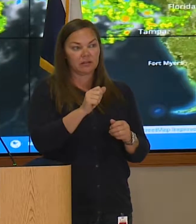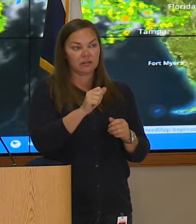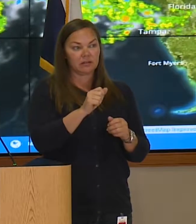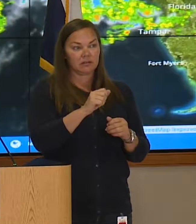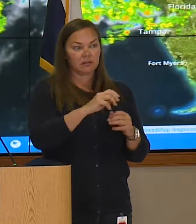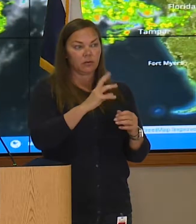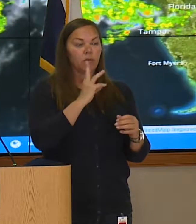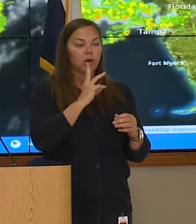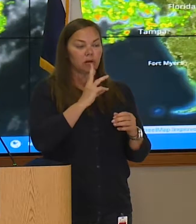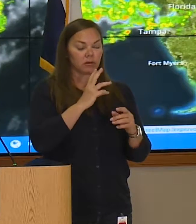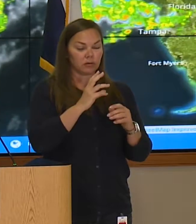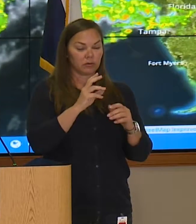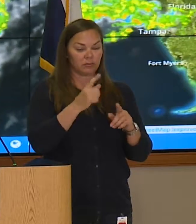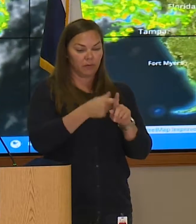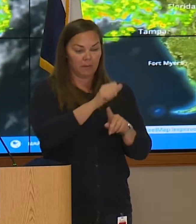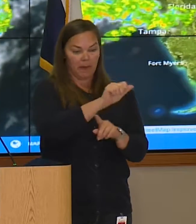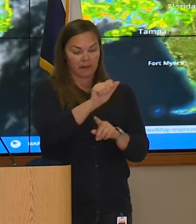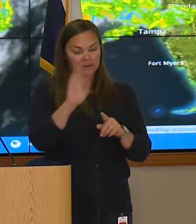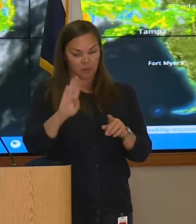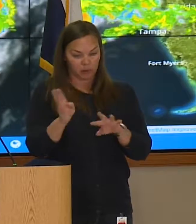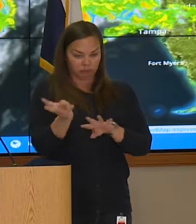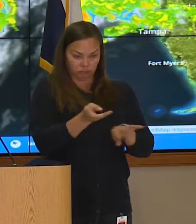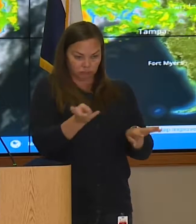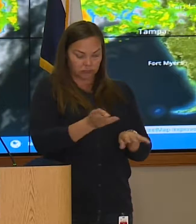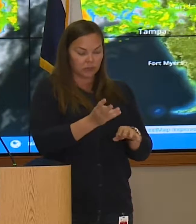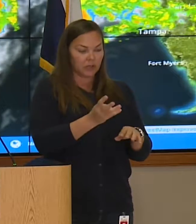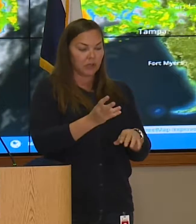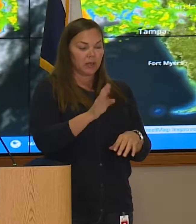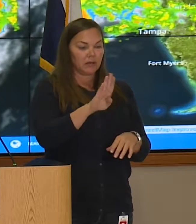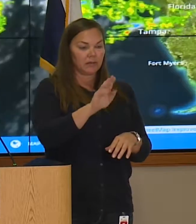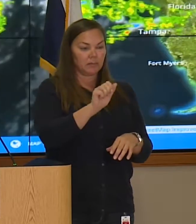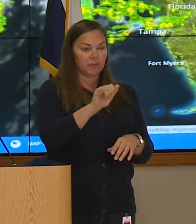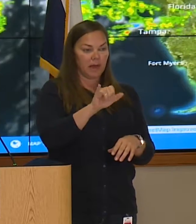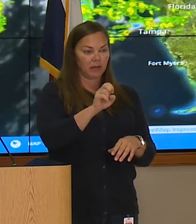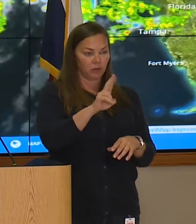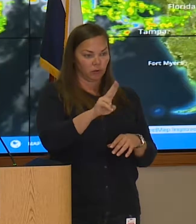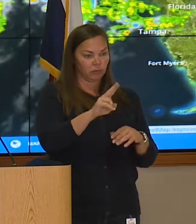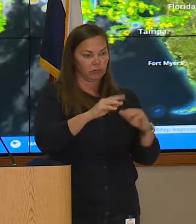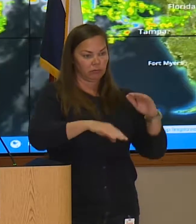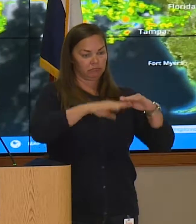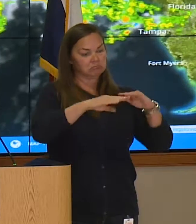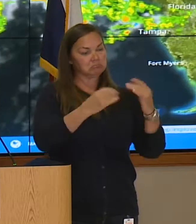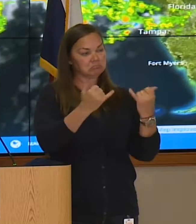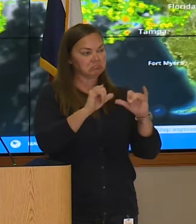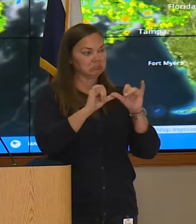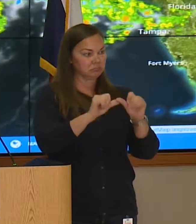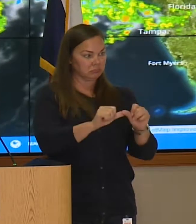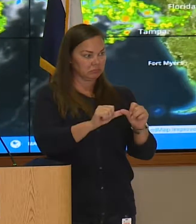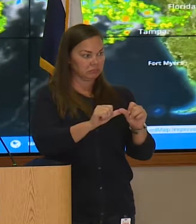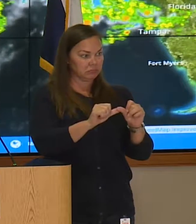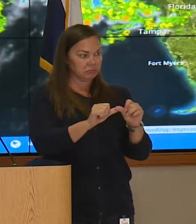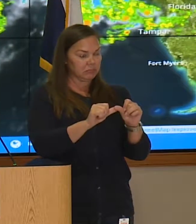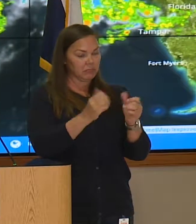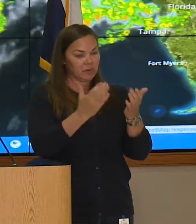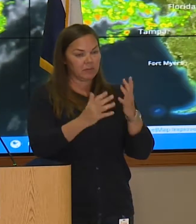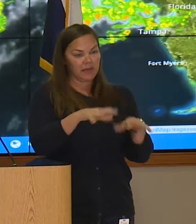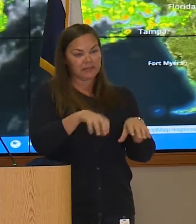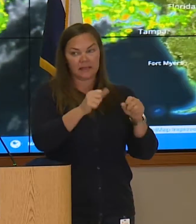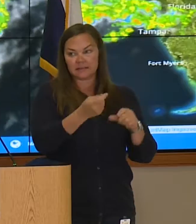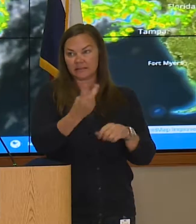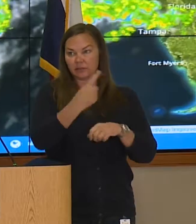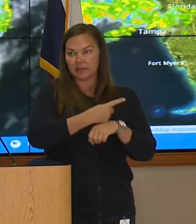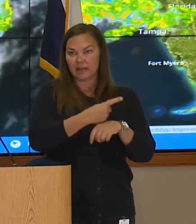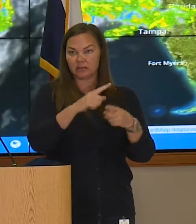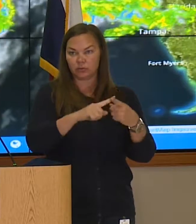discharge of water from Addicks and Barker, the elevation of the bayou is holding fairly steady at this time and may take several days